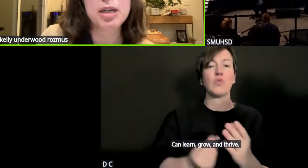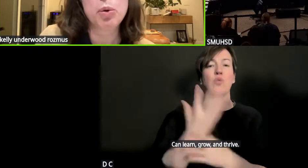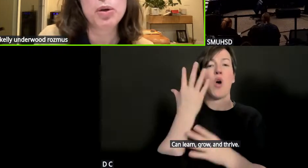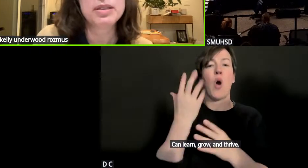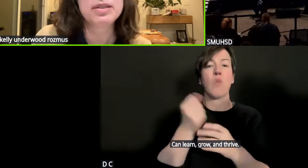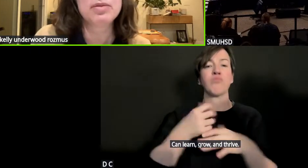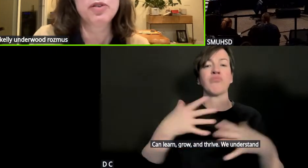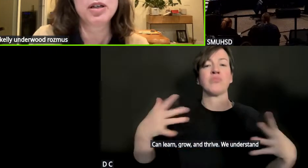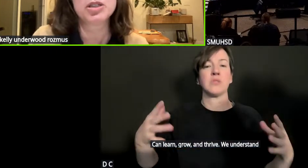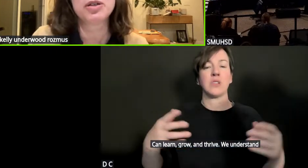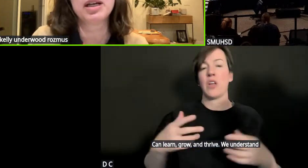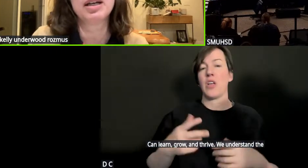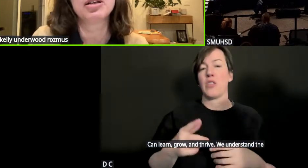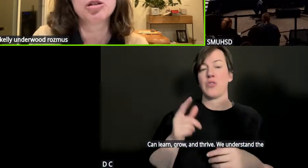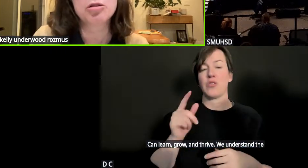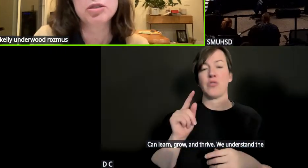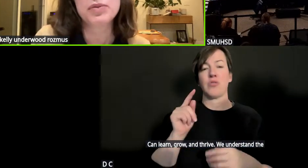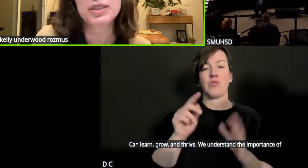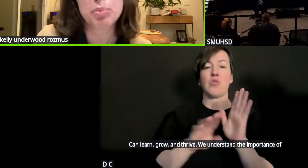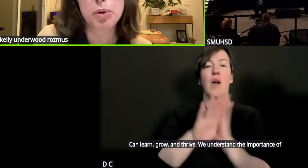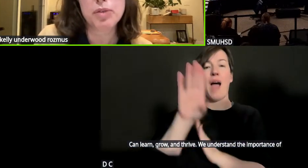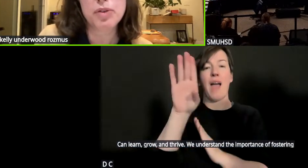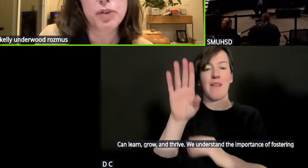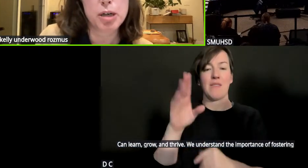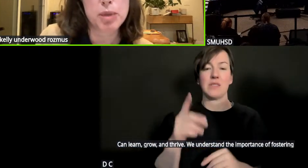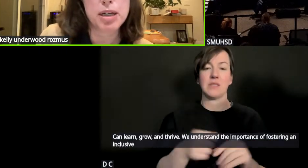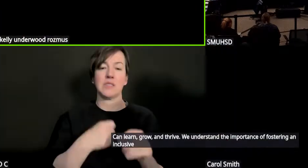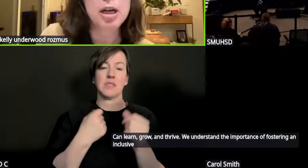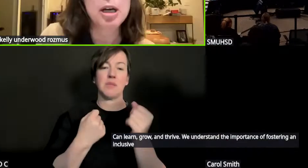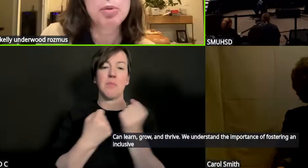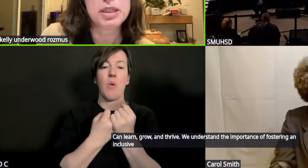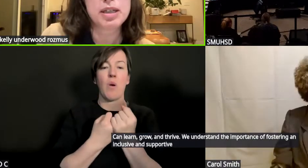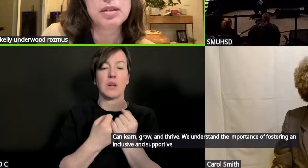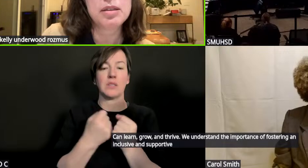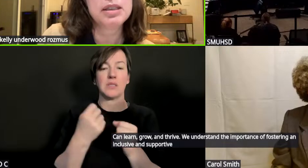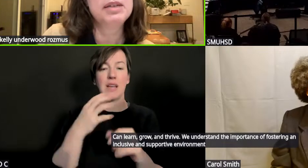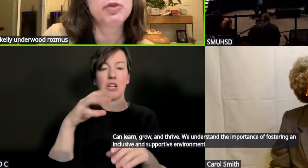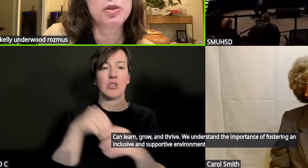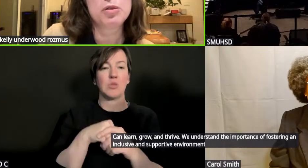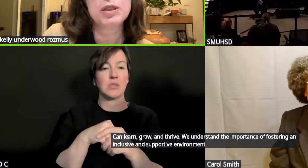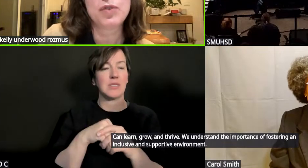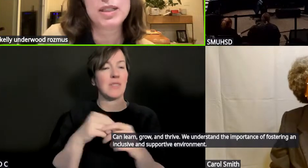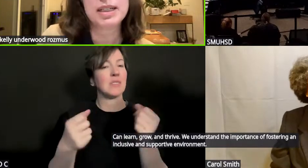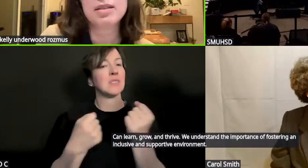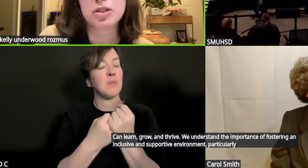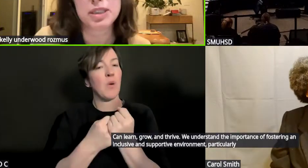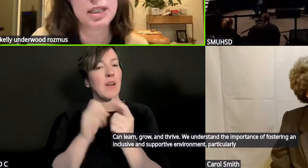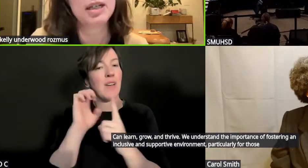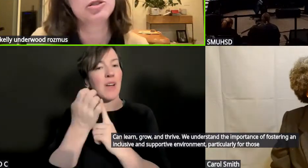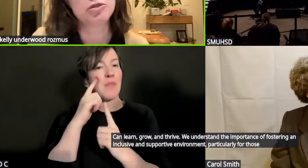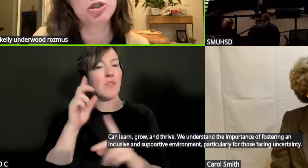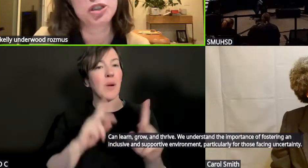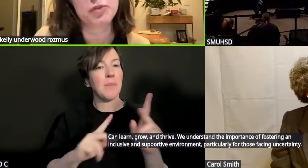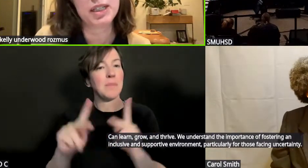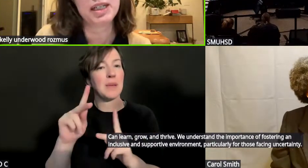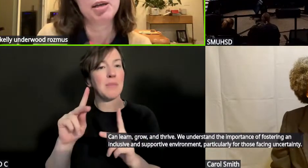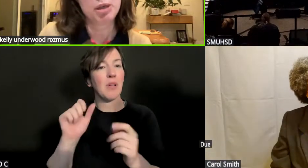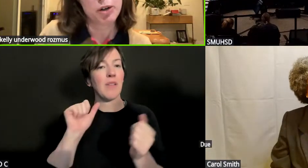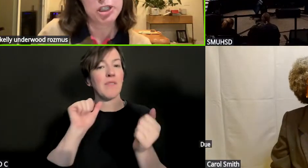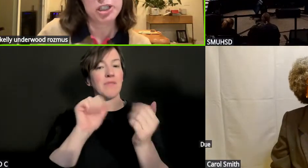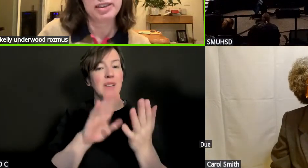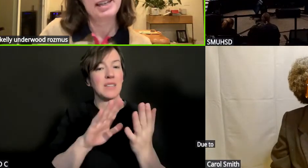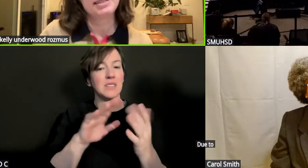understand the importance of fostering an inclusive and supportive environment, particularly for those facing uncertainty due to